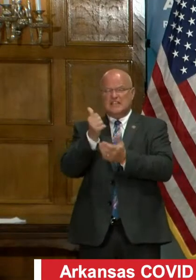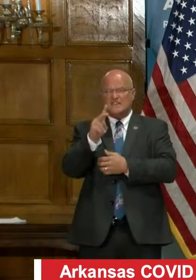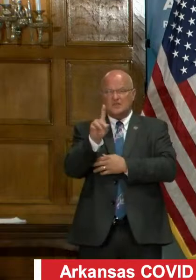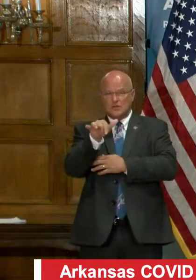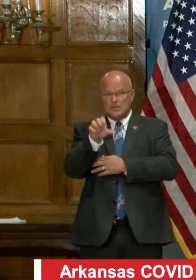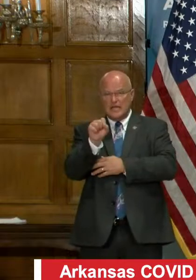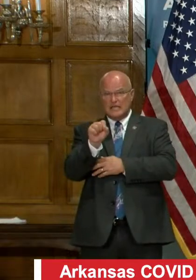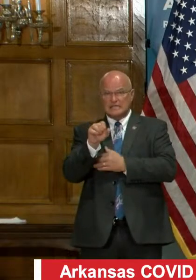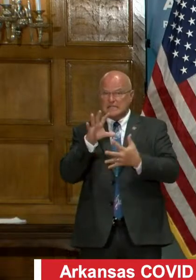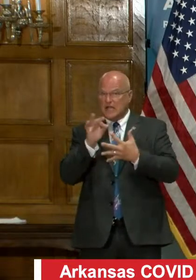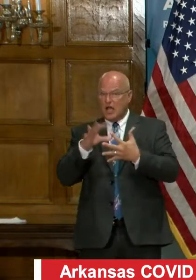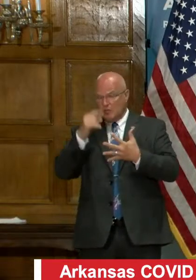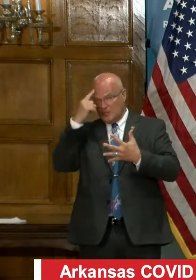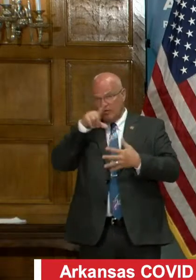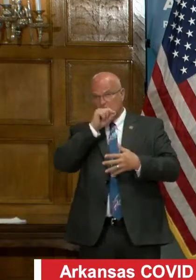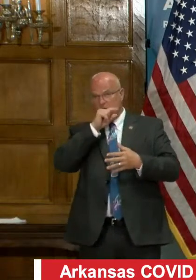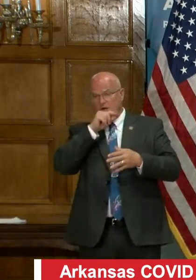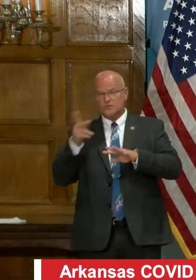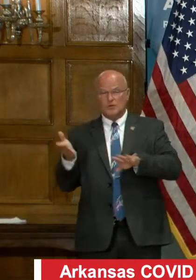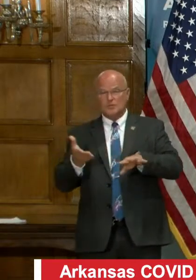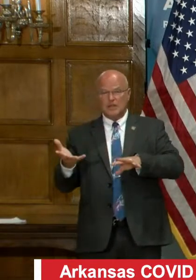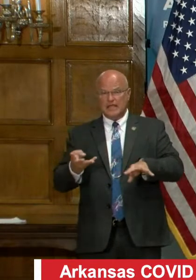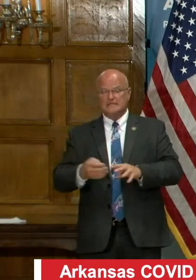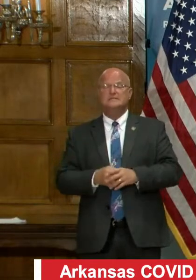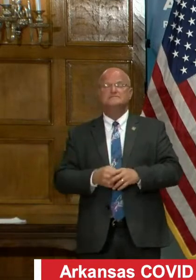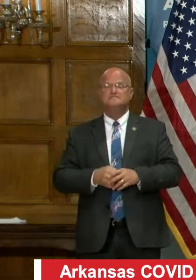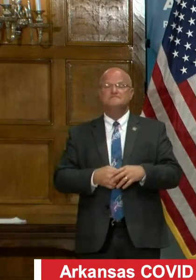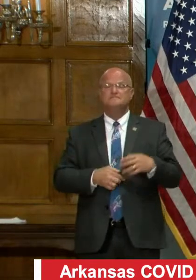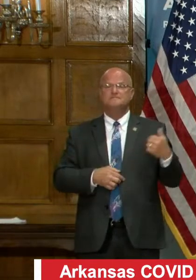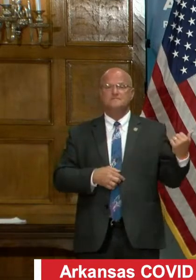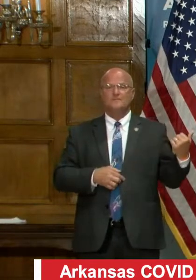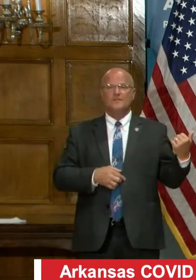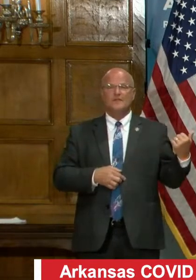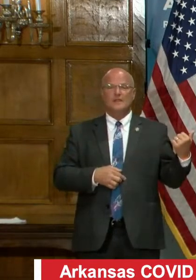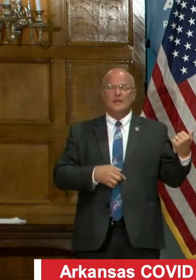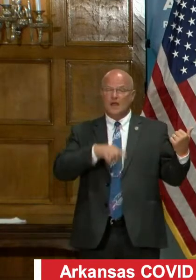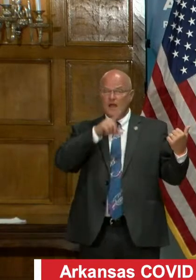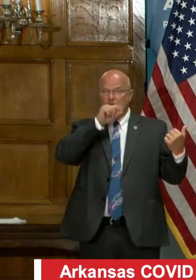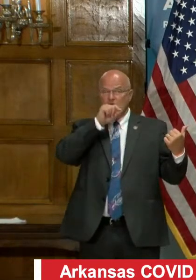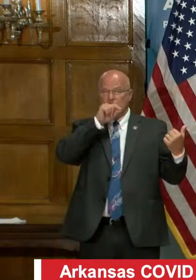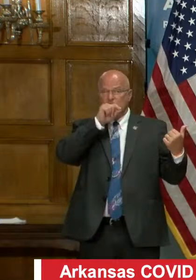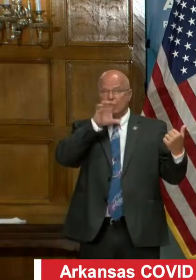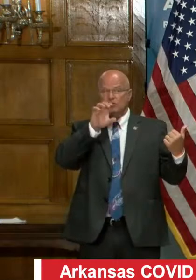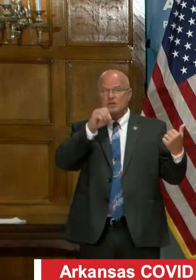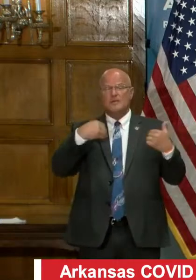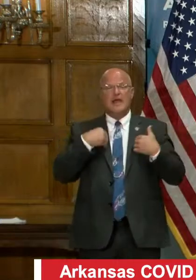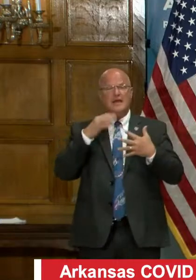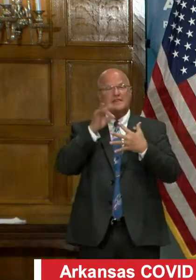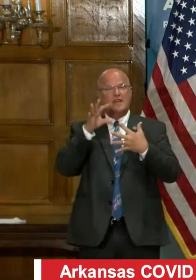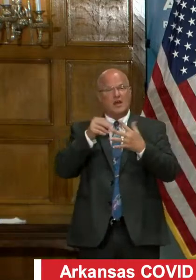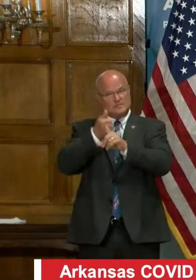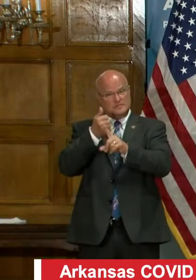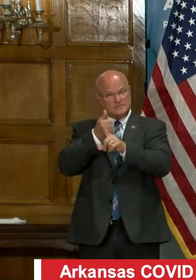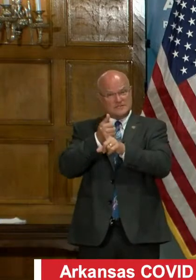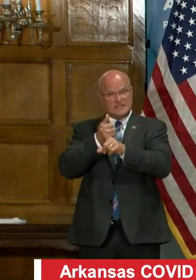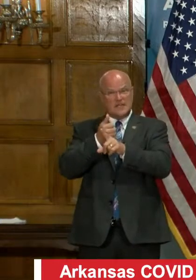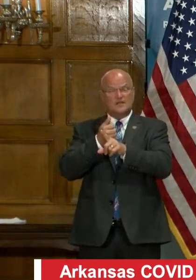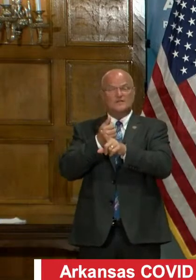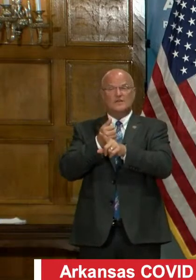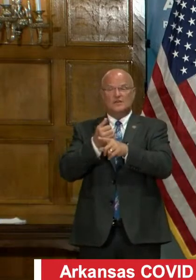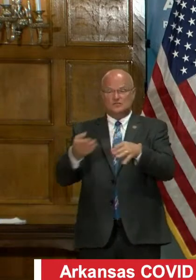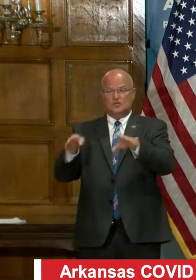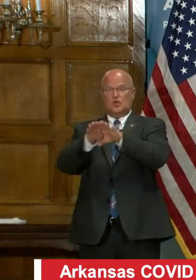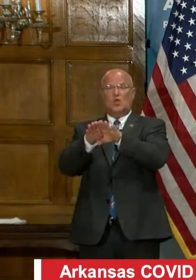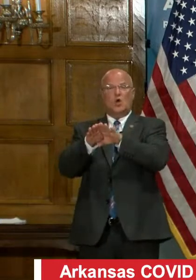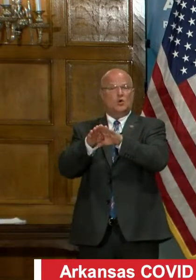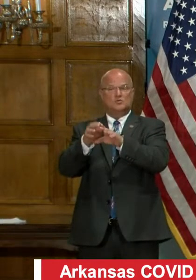an option for the poultry plants? Of course, the poultry companies have the option to